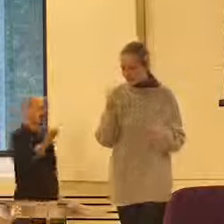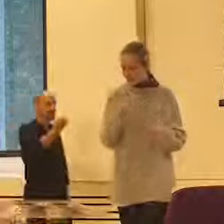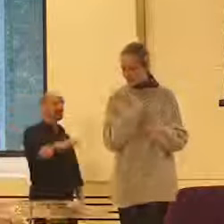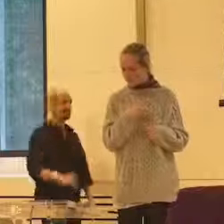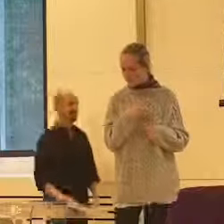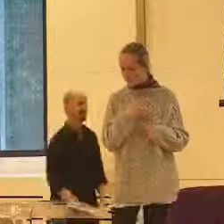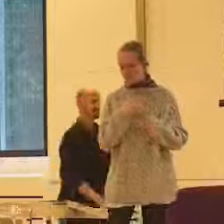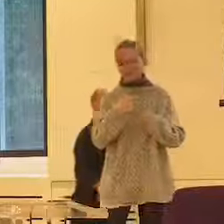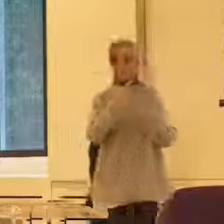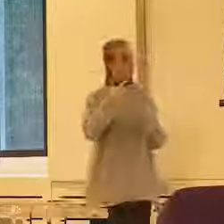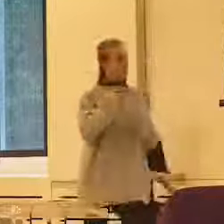say.